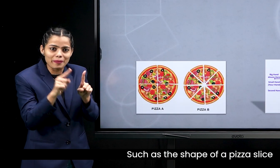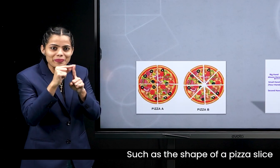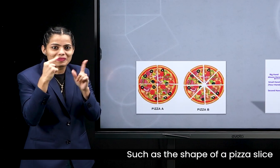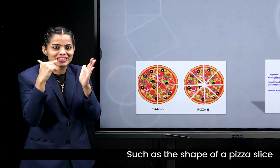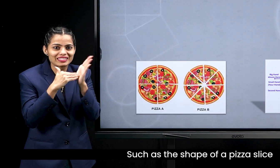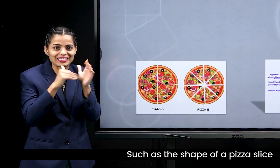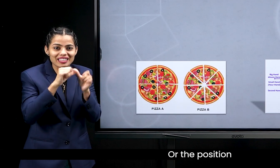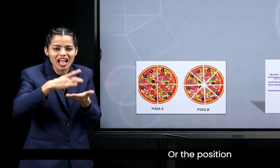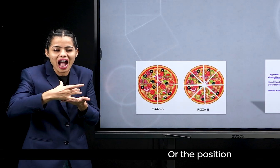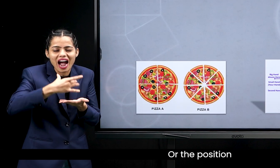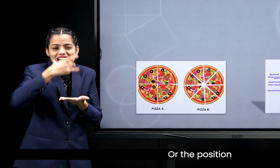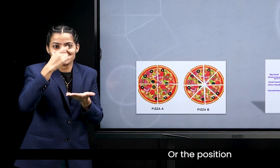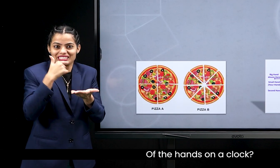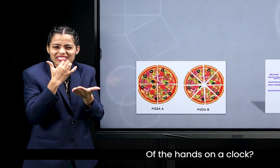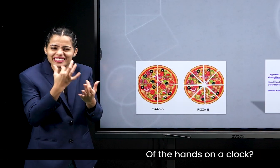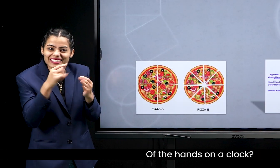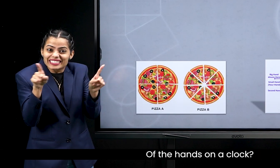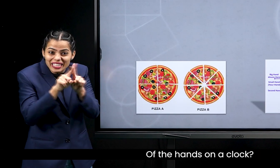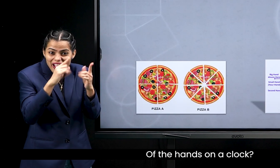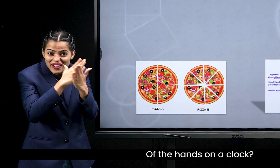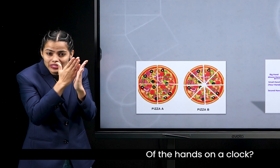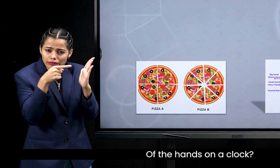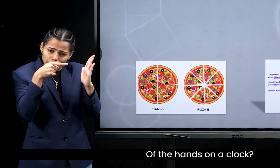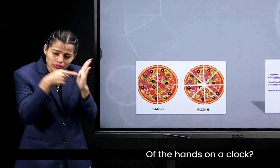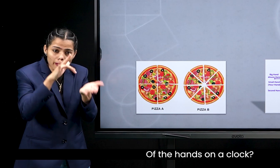pizza slice or the position of the hands on a clock?